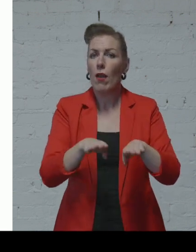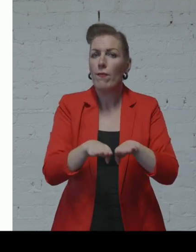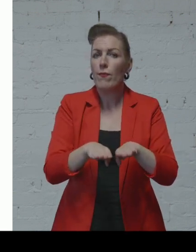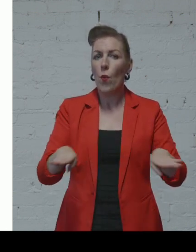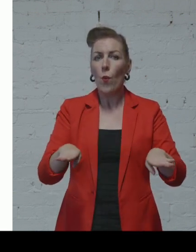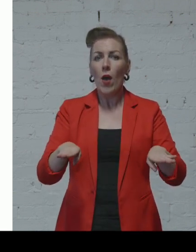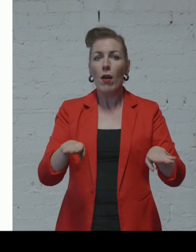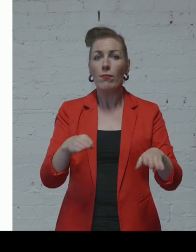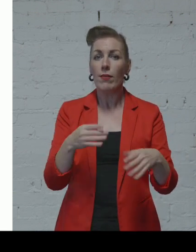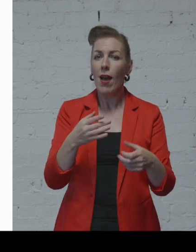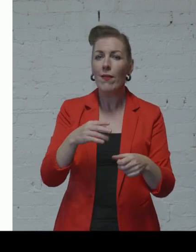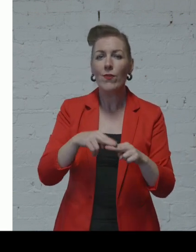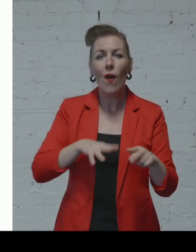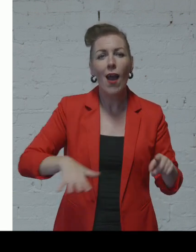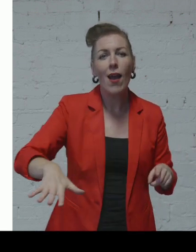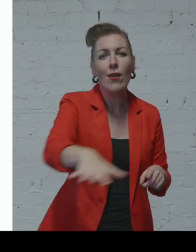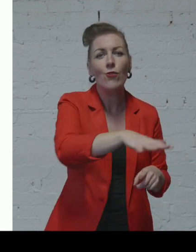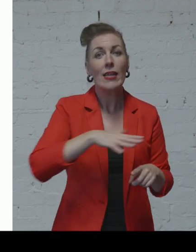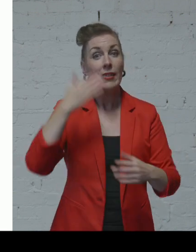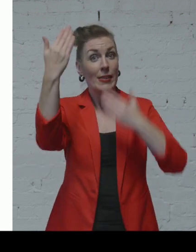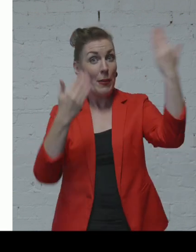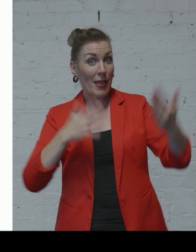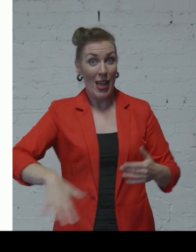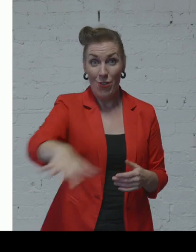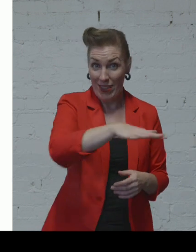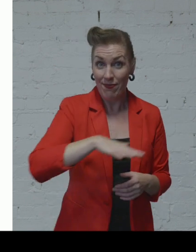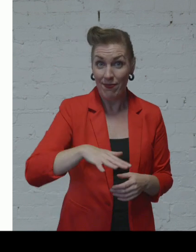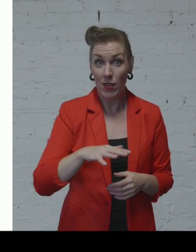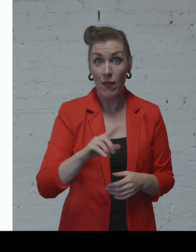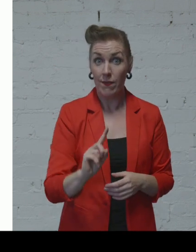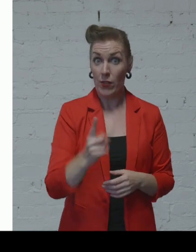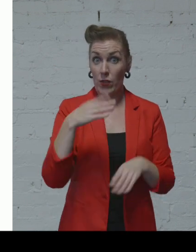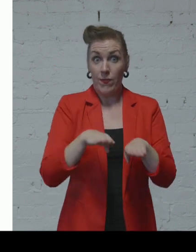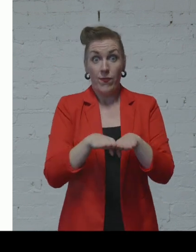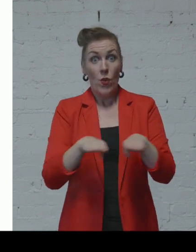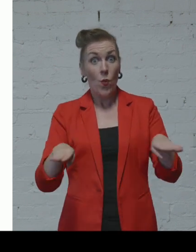The emergency exits on the ground floor are located in the foyer and the exhibition areas.